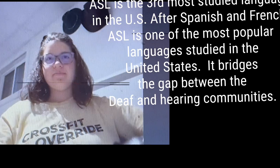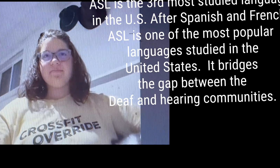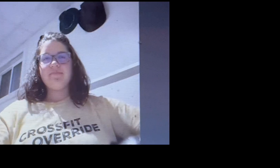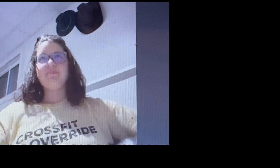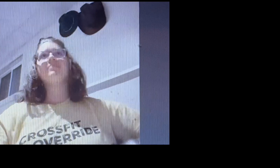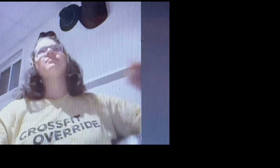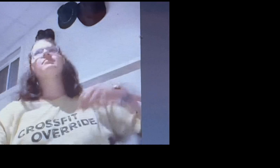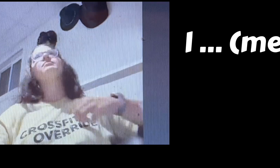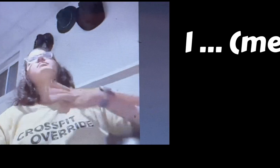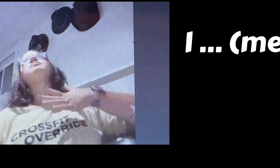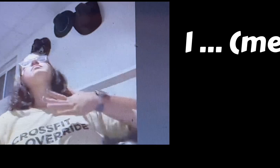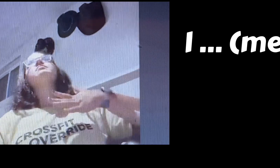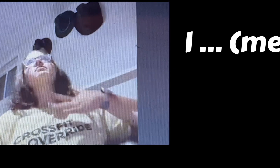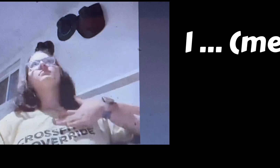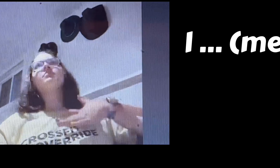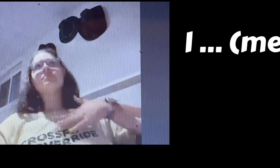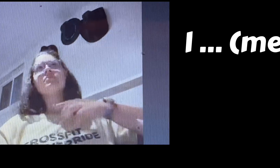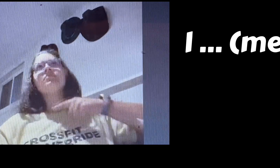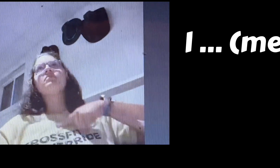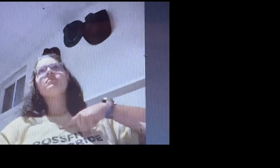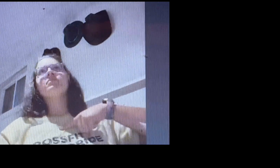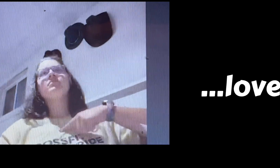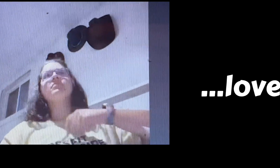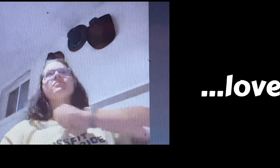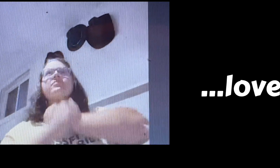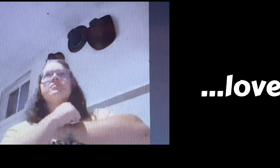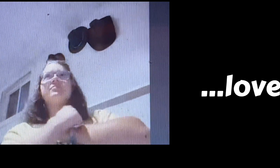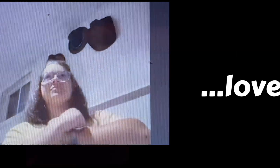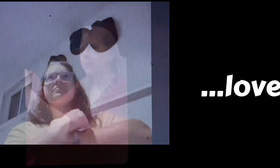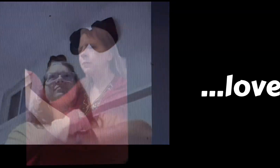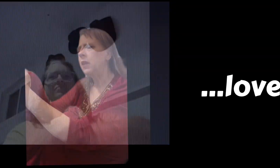enjoyed the classes? Yeah.